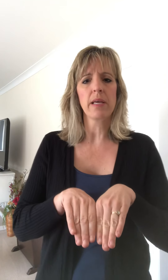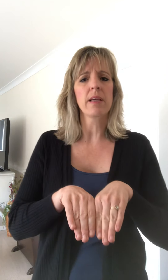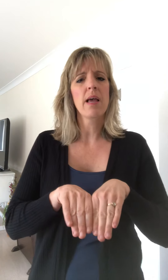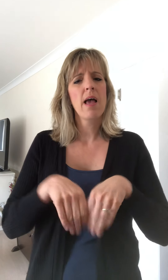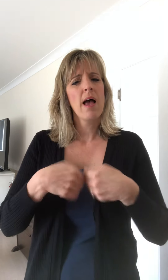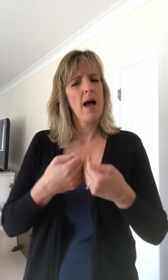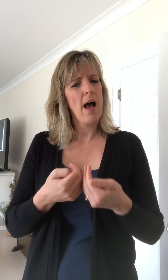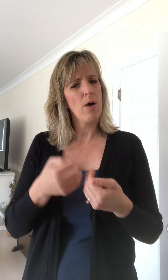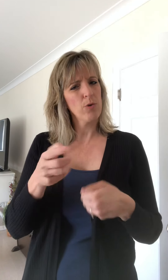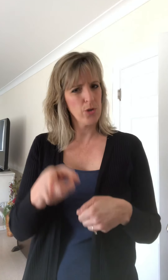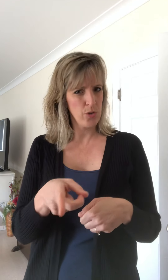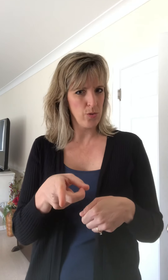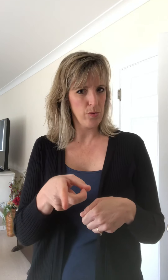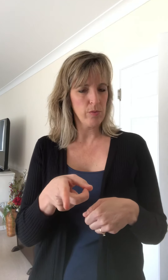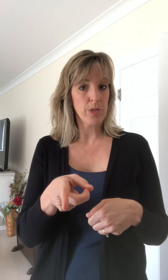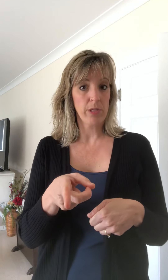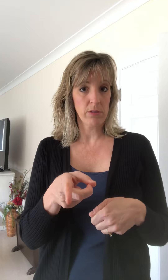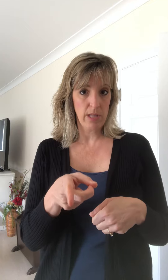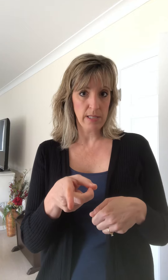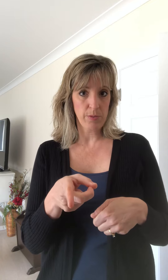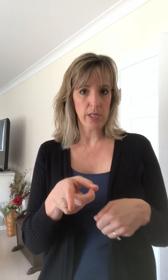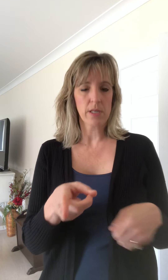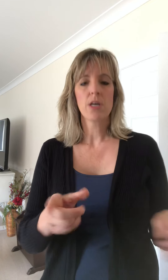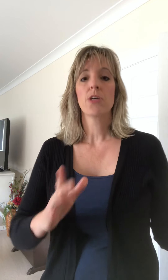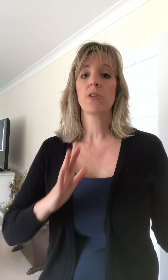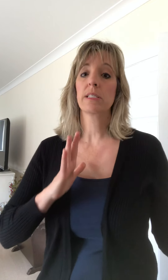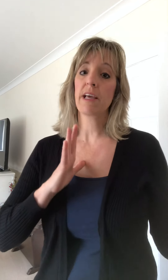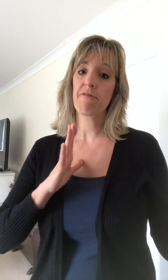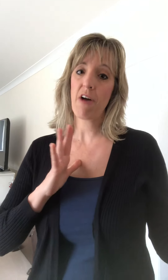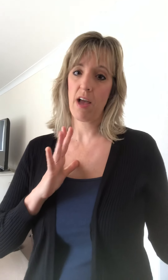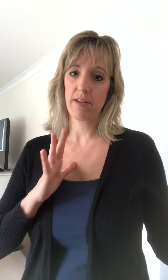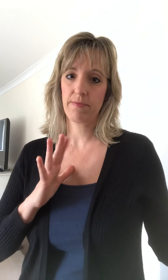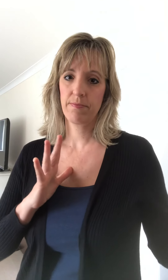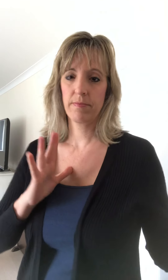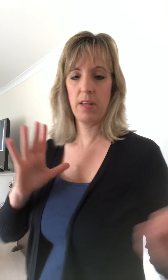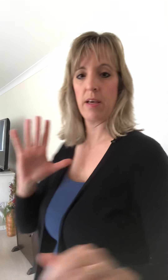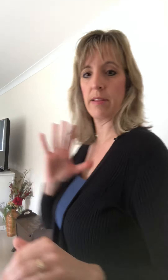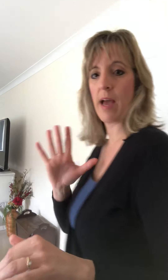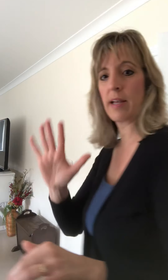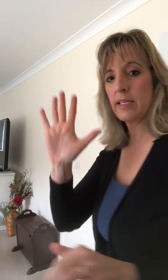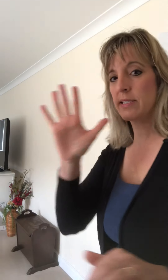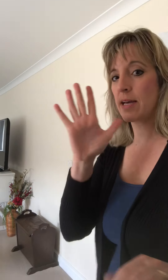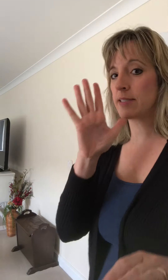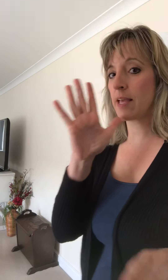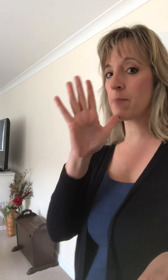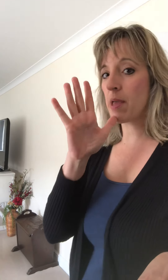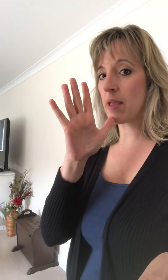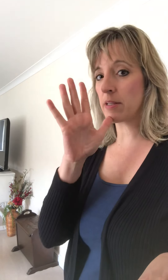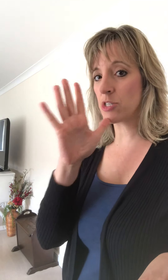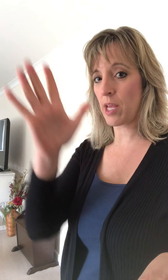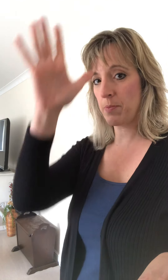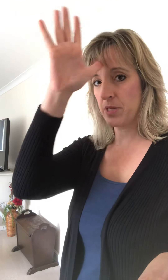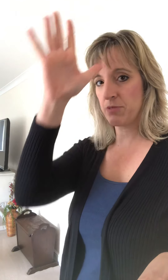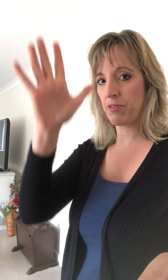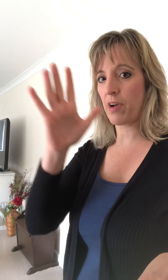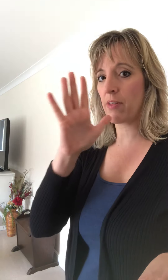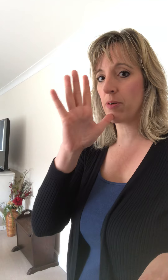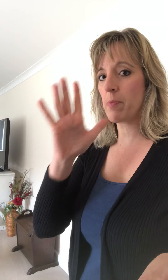somebody, how are you, which we learned last week, you could say fine. That is that same hand shape that's for father and